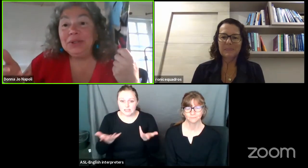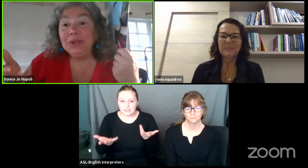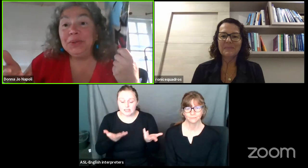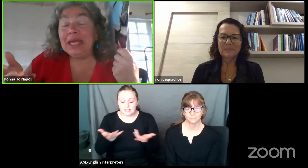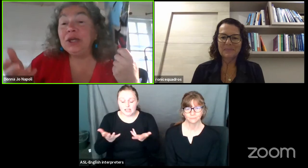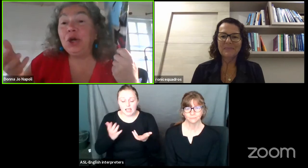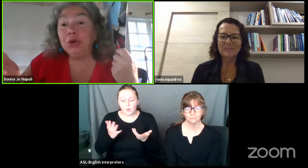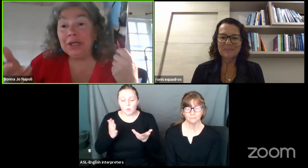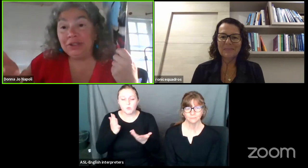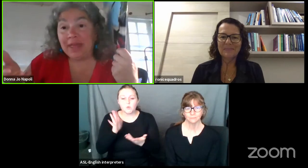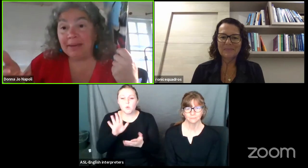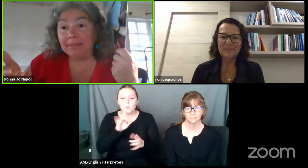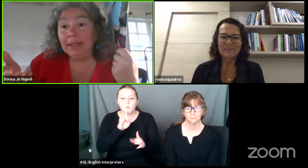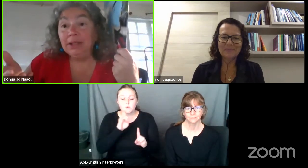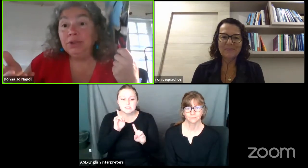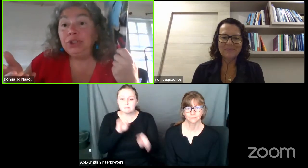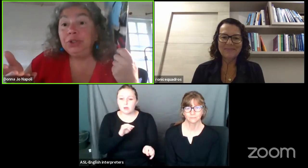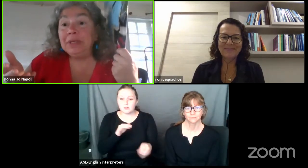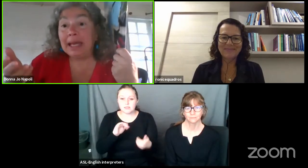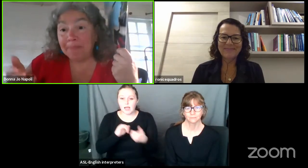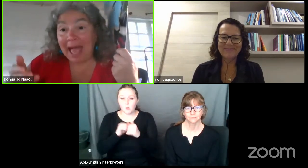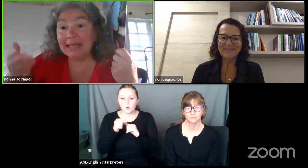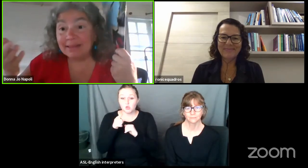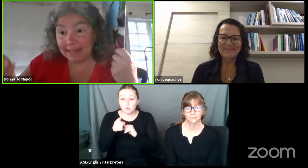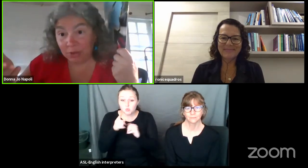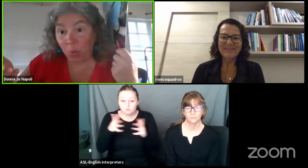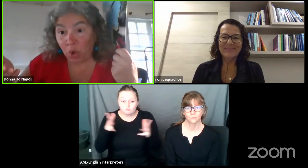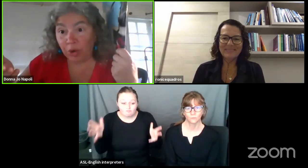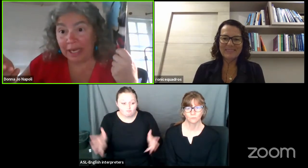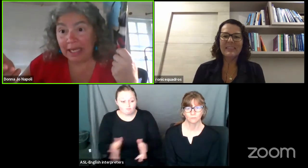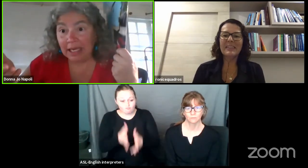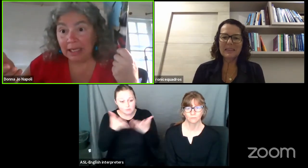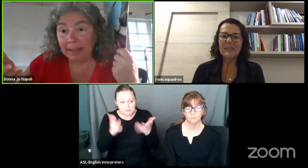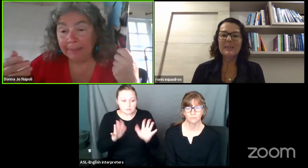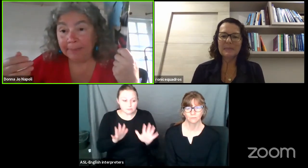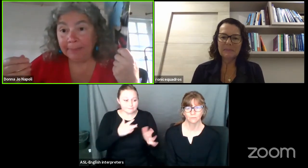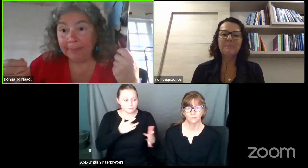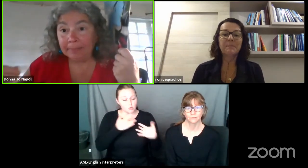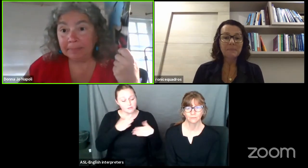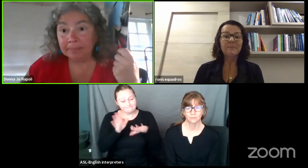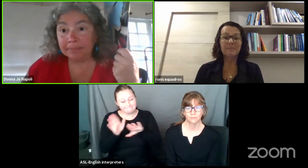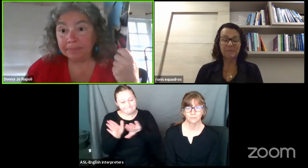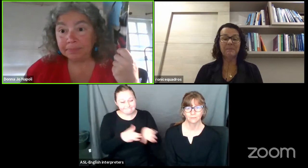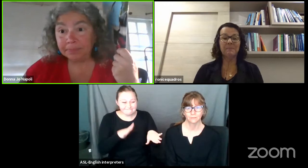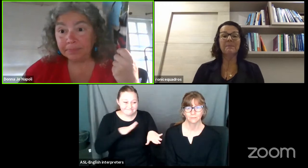How do you encourage them to get past this worry?